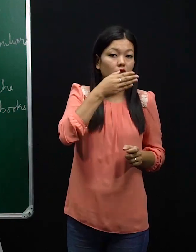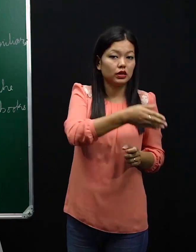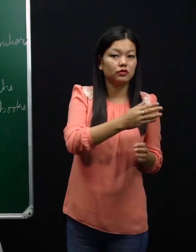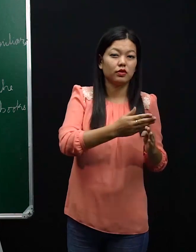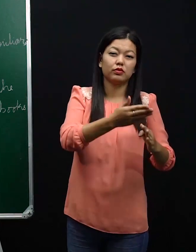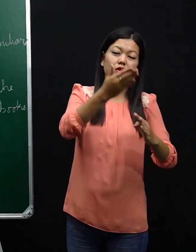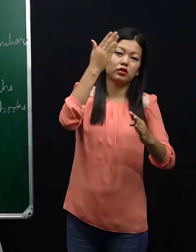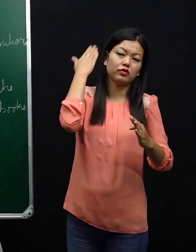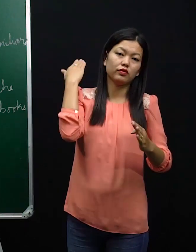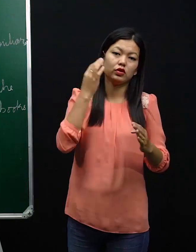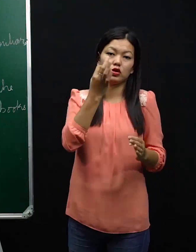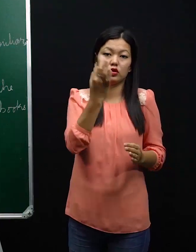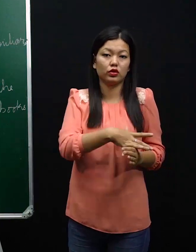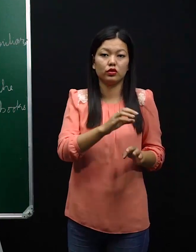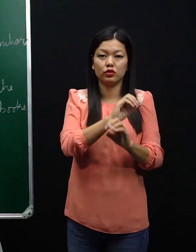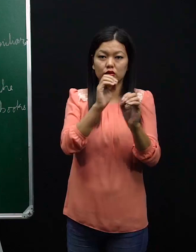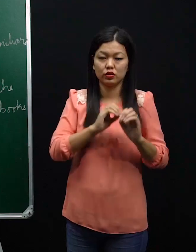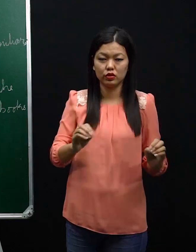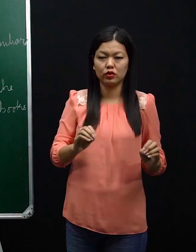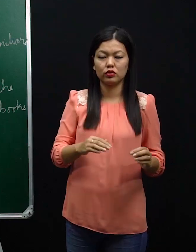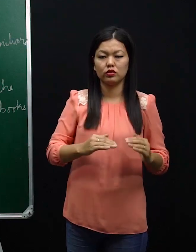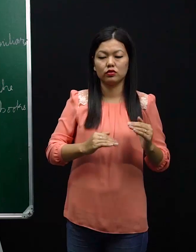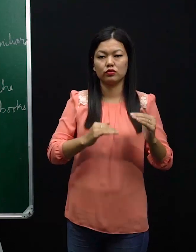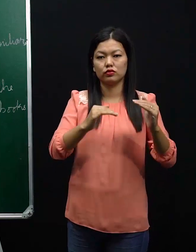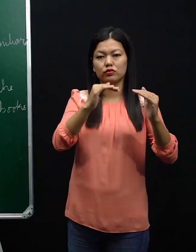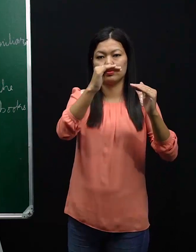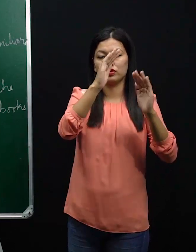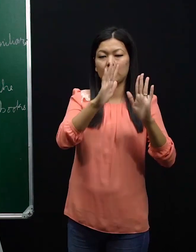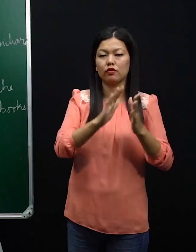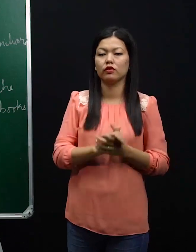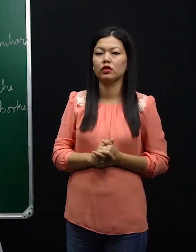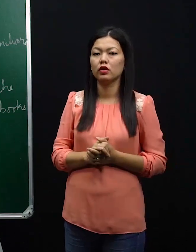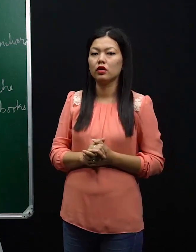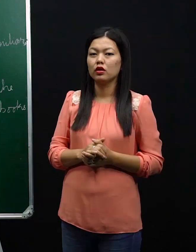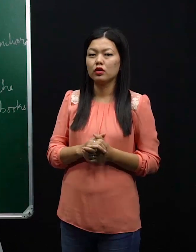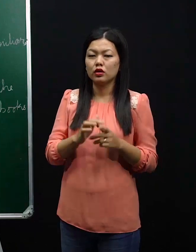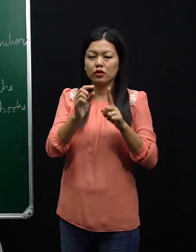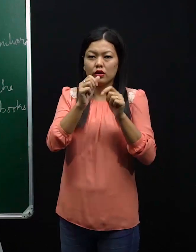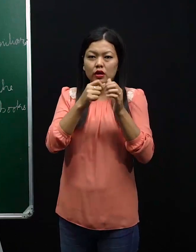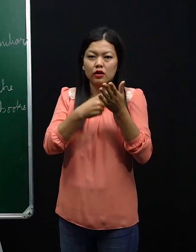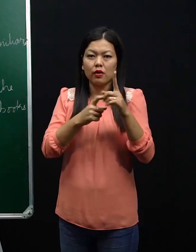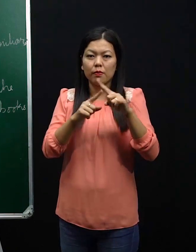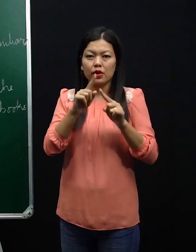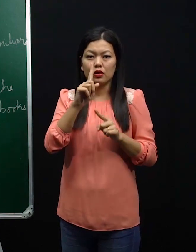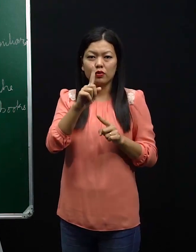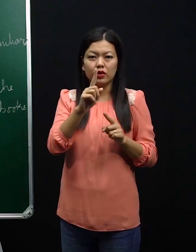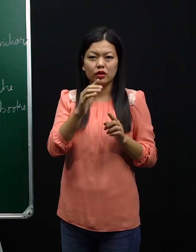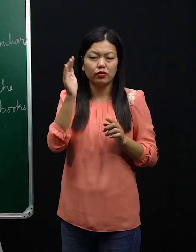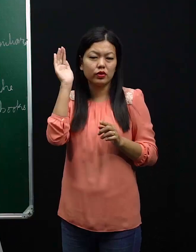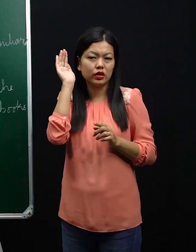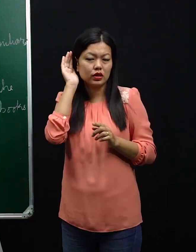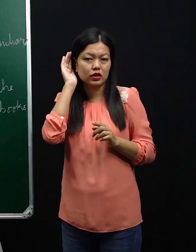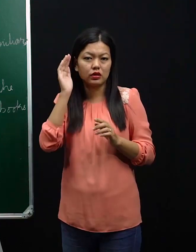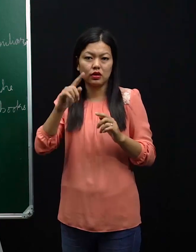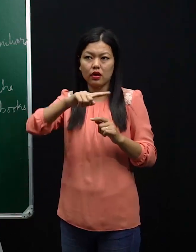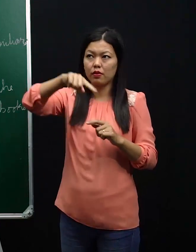keep looking at the great stone face that is on the wall of the mountain, and he would just keep hoping every day, every evening, looking